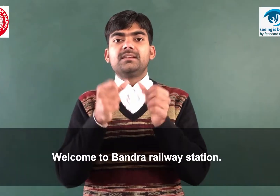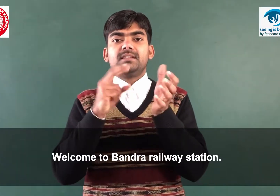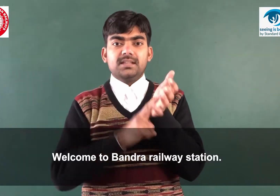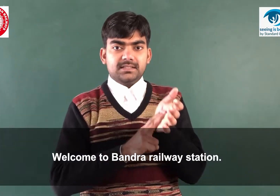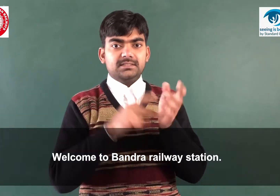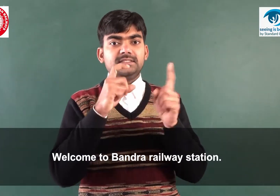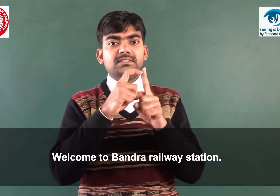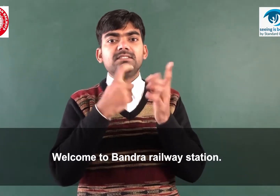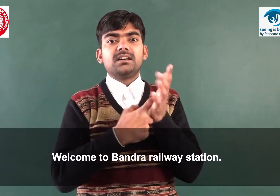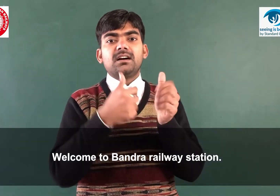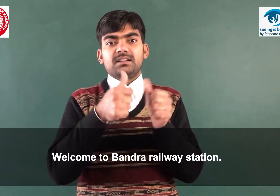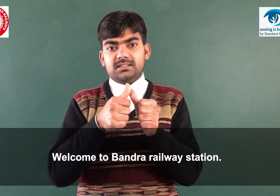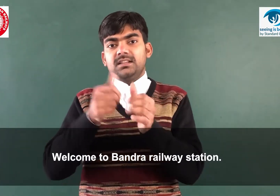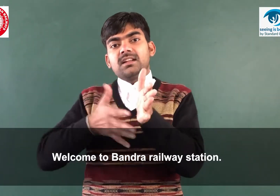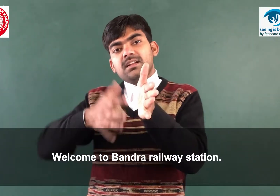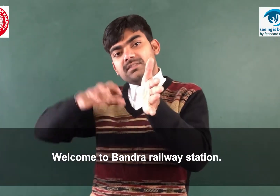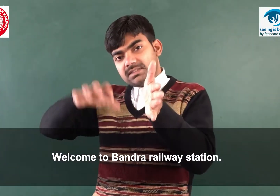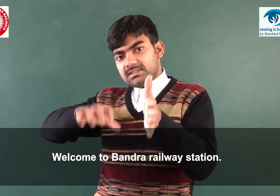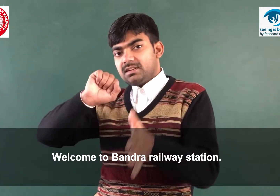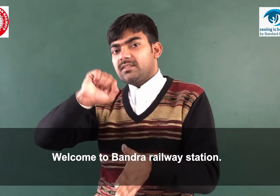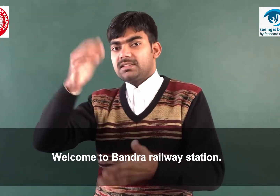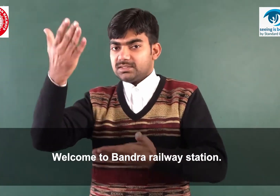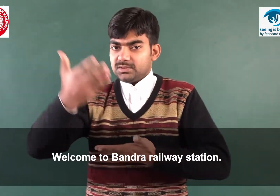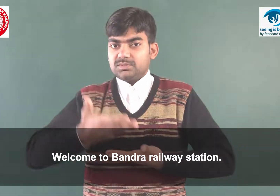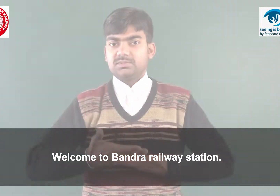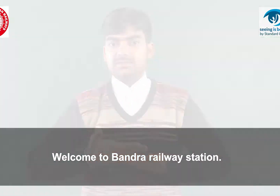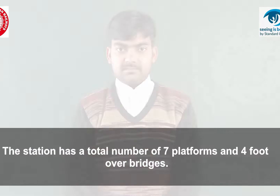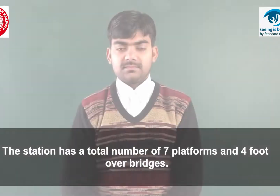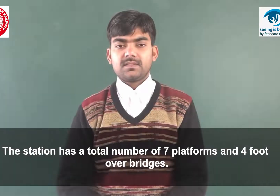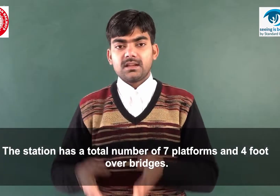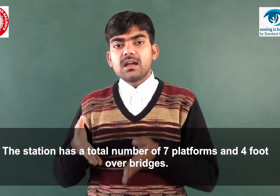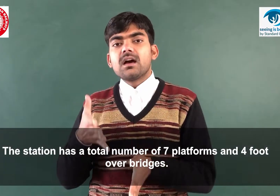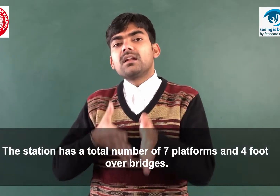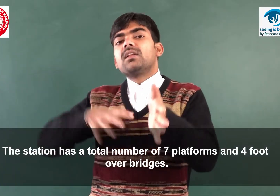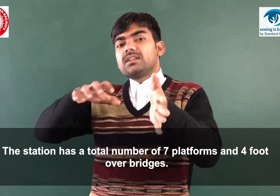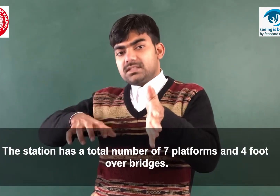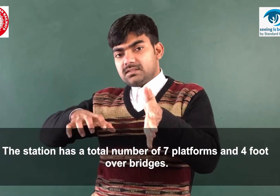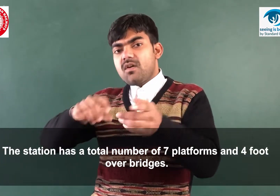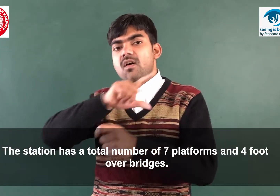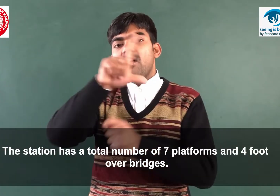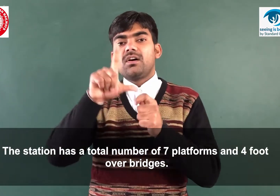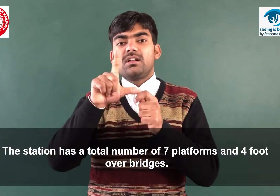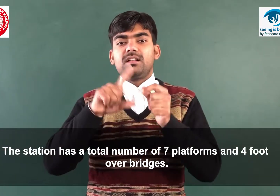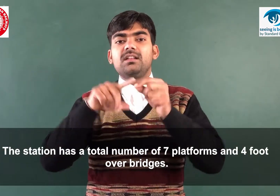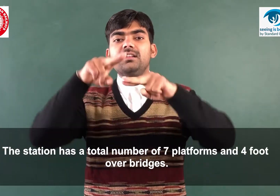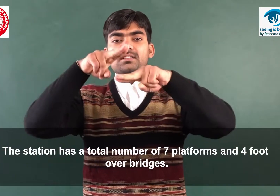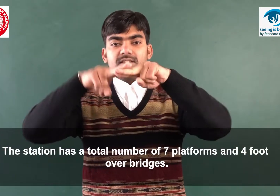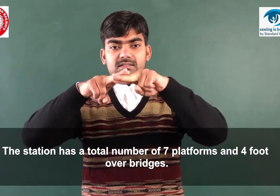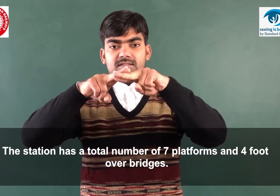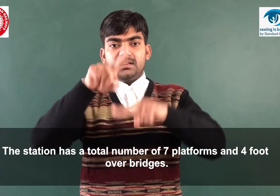Welcome to Bandra Railway Station. The station has a total number of